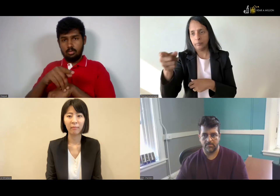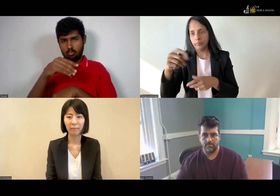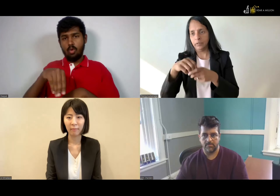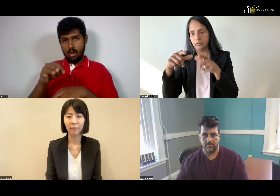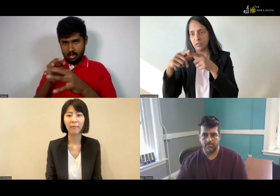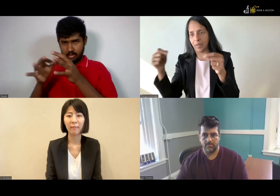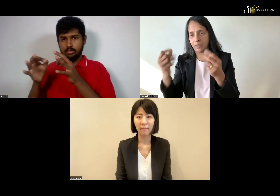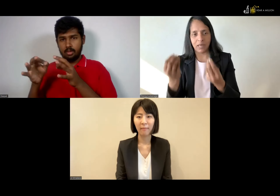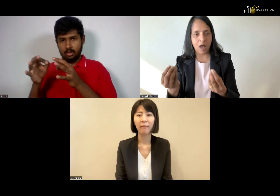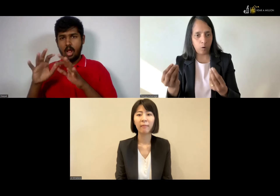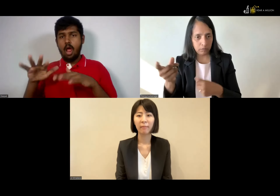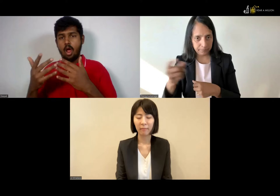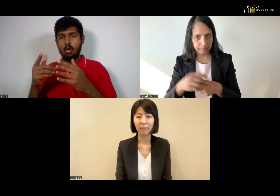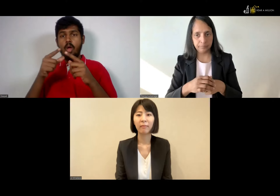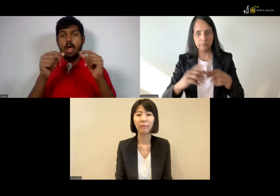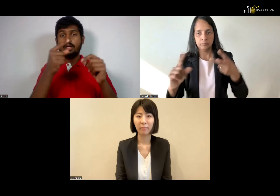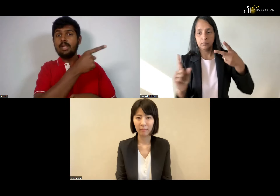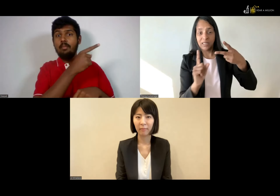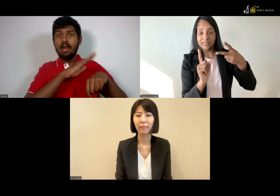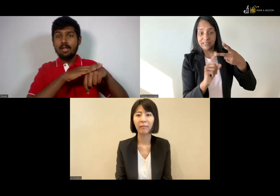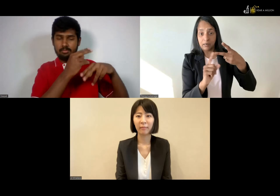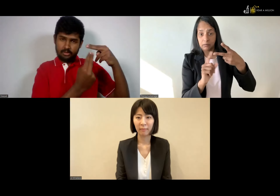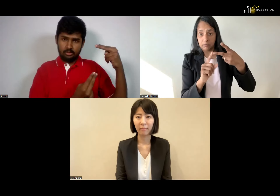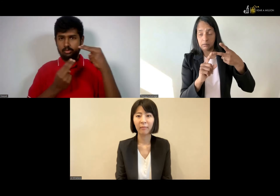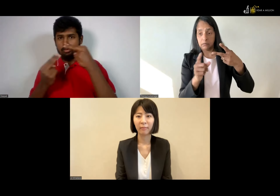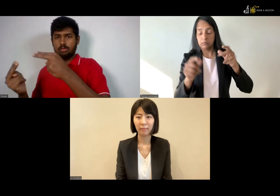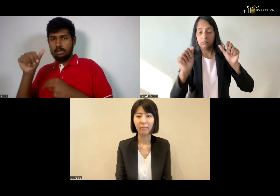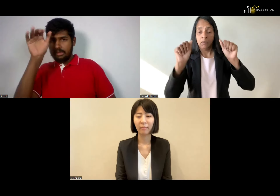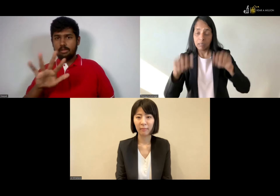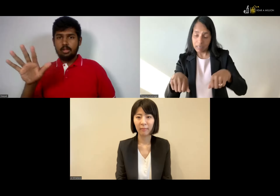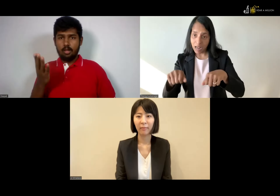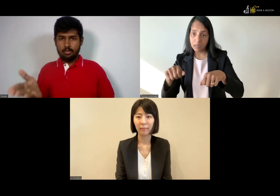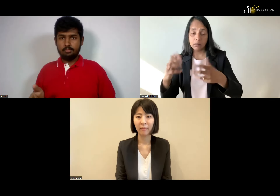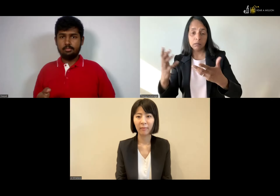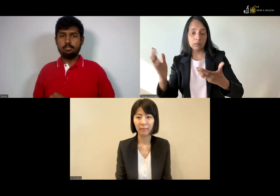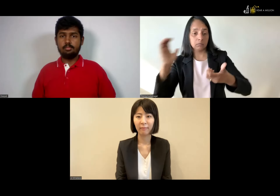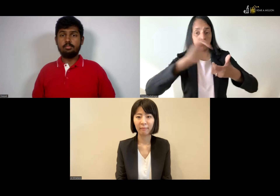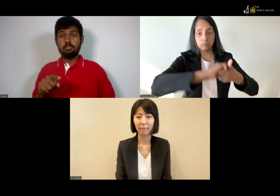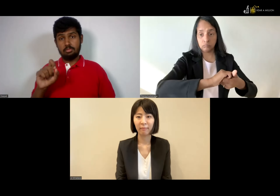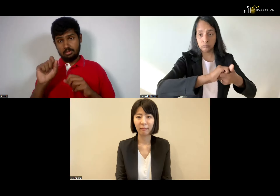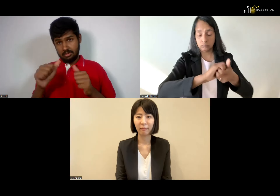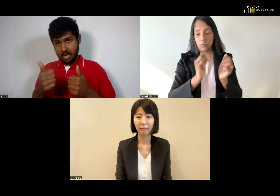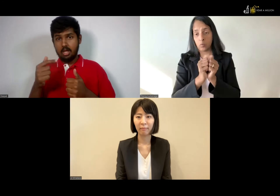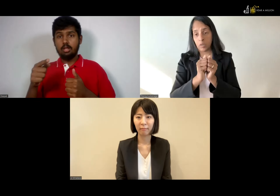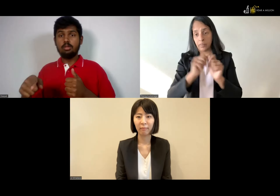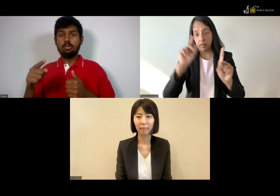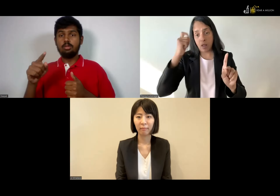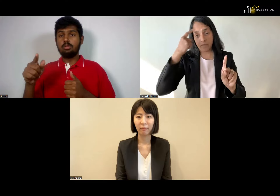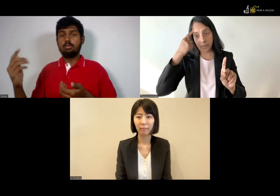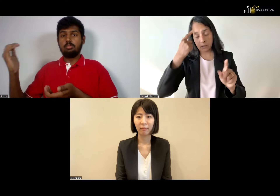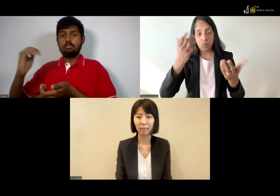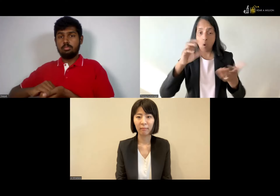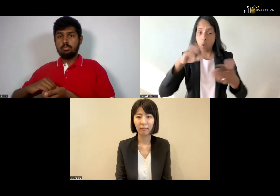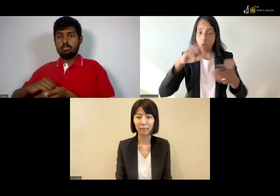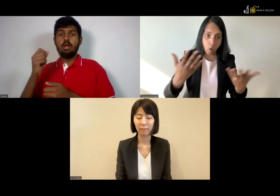So we need to make them understand how they can take care of their health. So that's how they can go